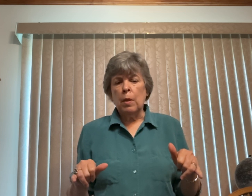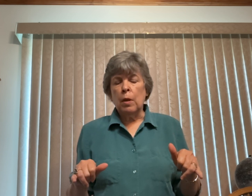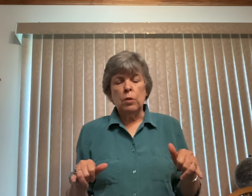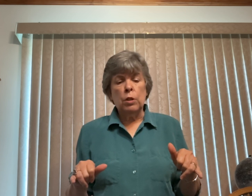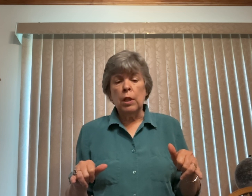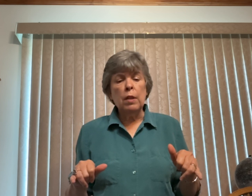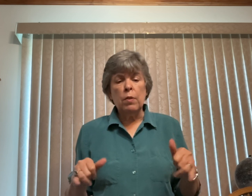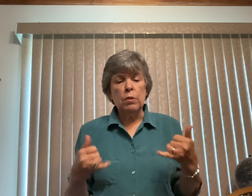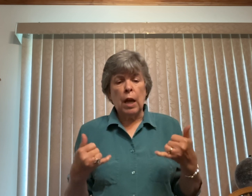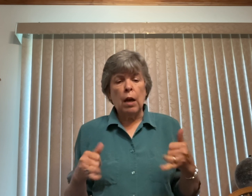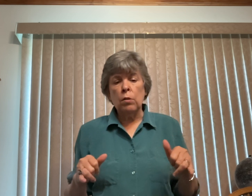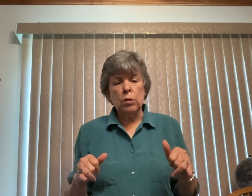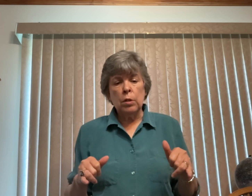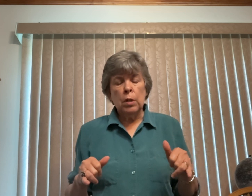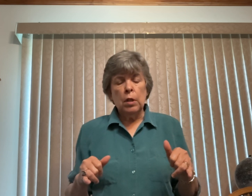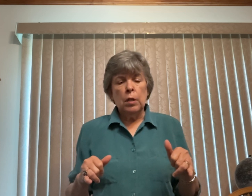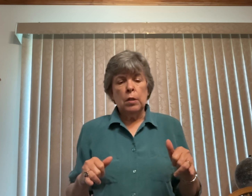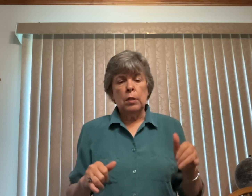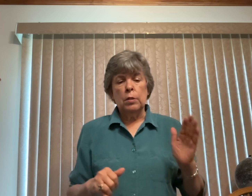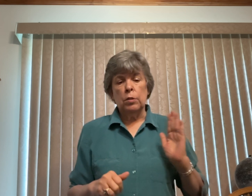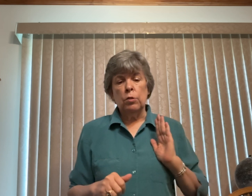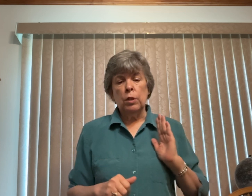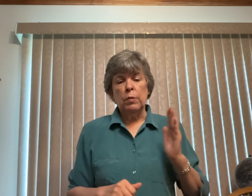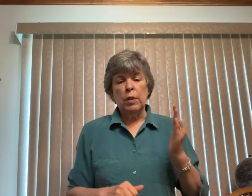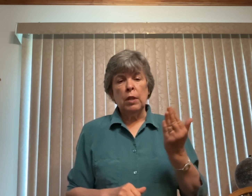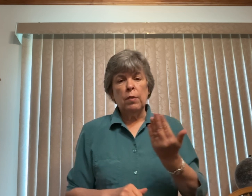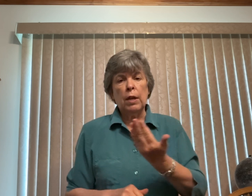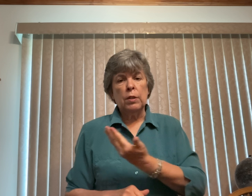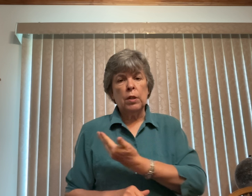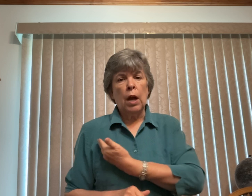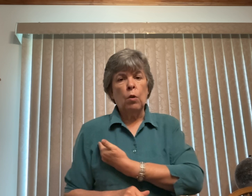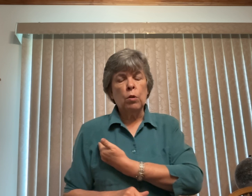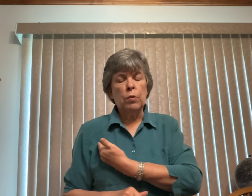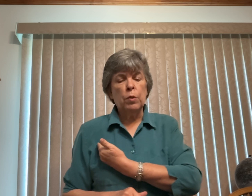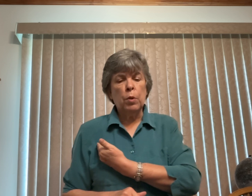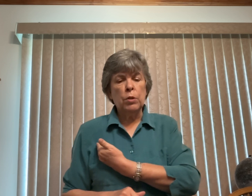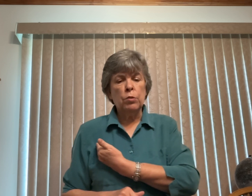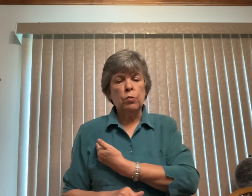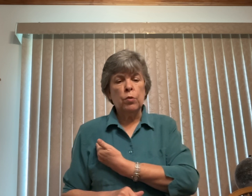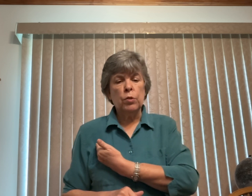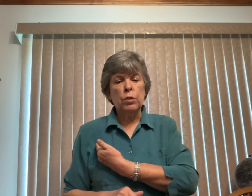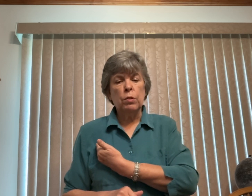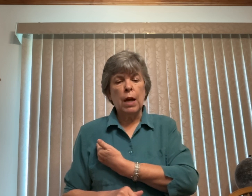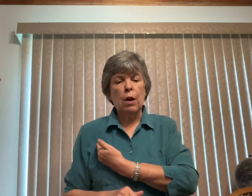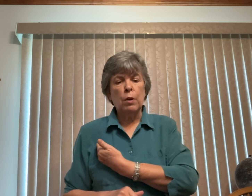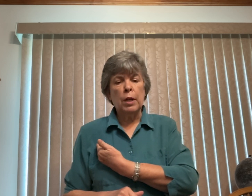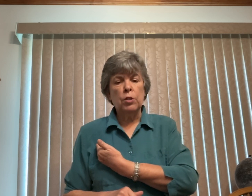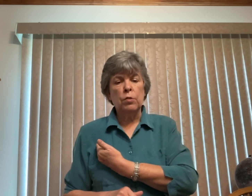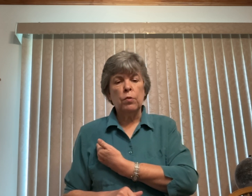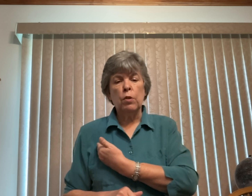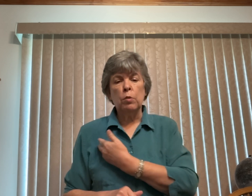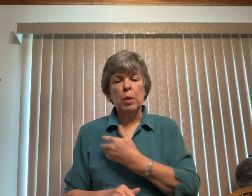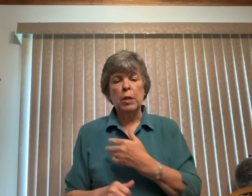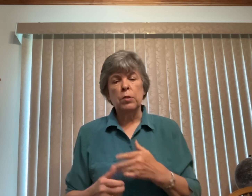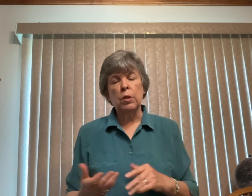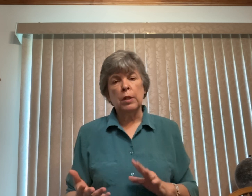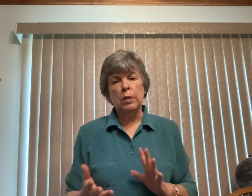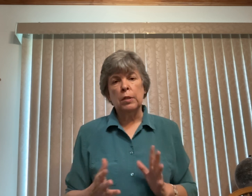You can leave those out, and you can even leave out the hour if you want to. For still, our ancient foe, depends on